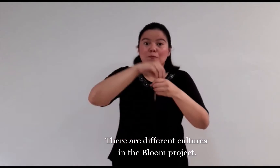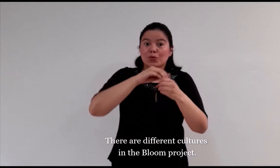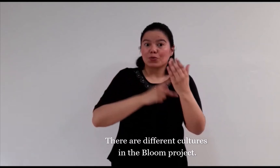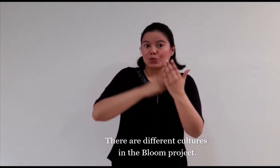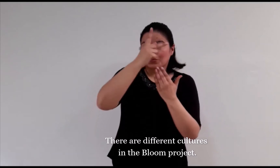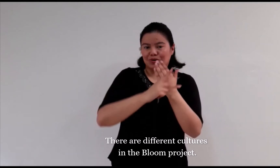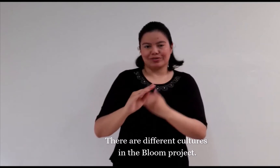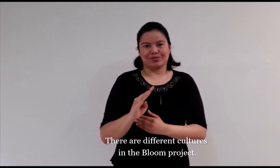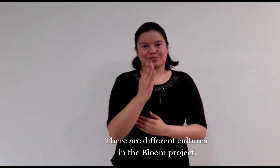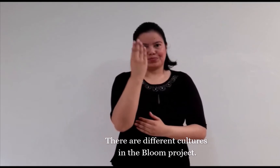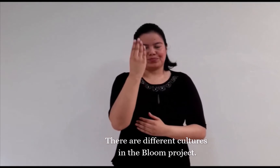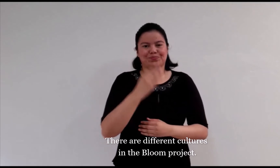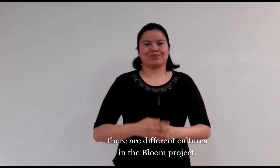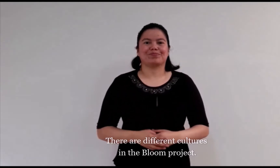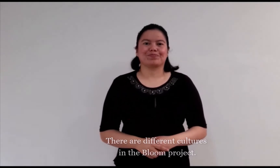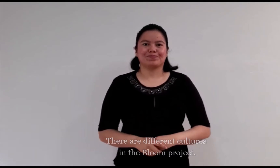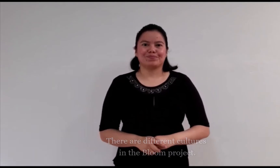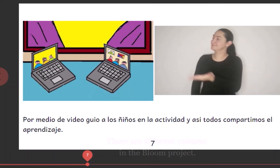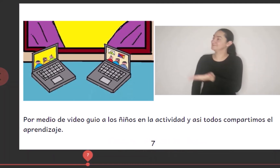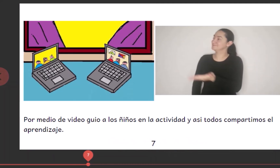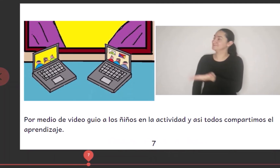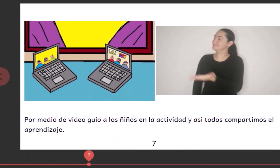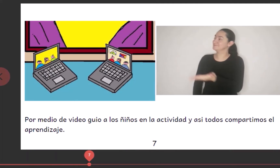different cultures in the Bloom project.